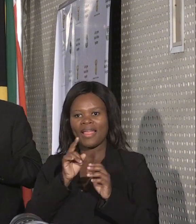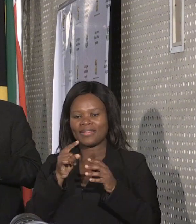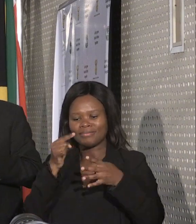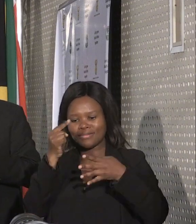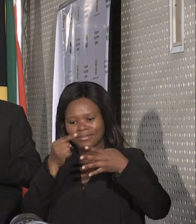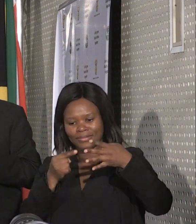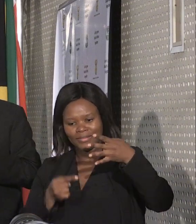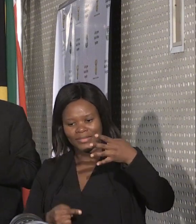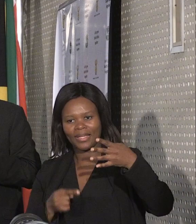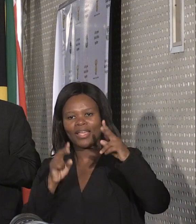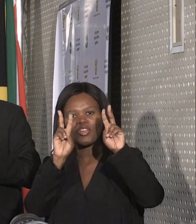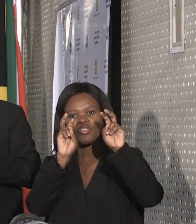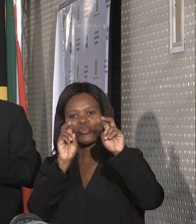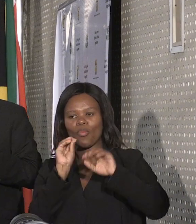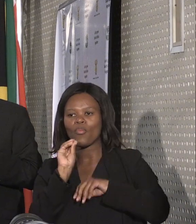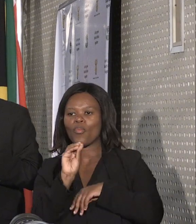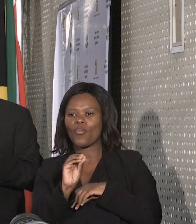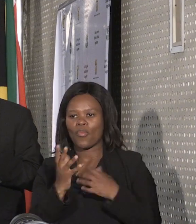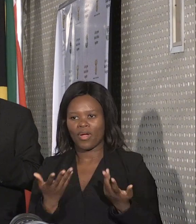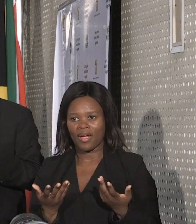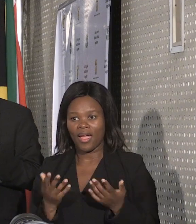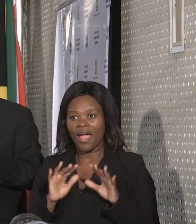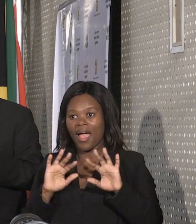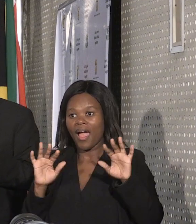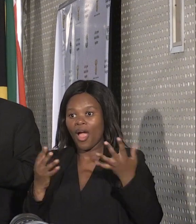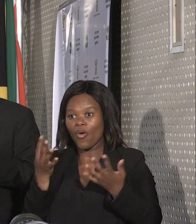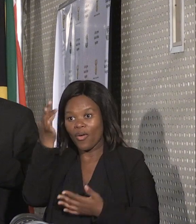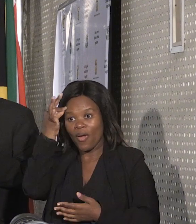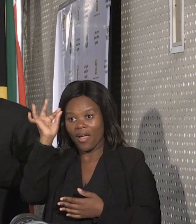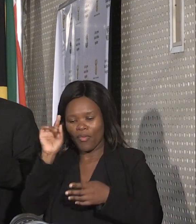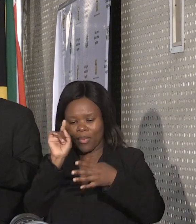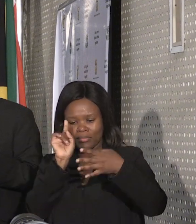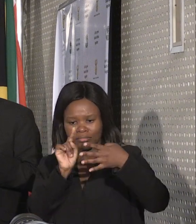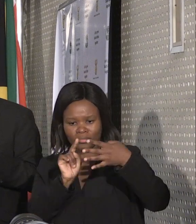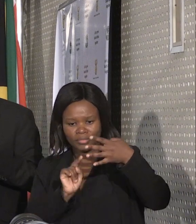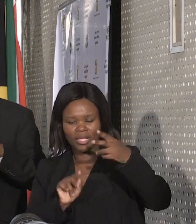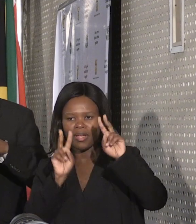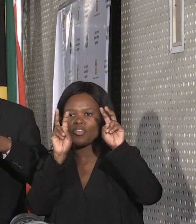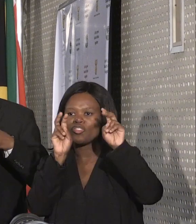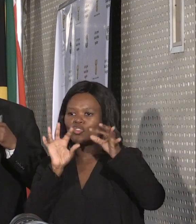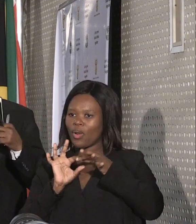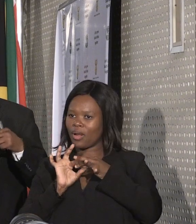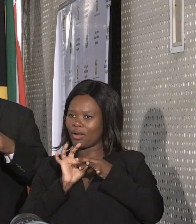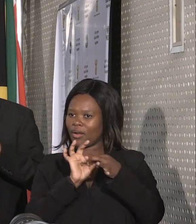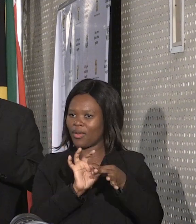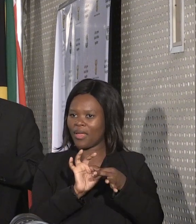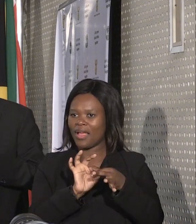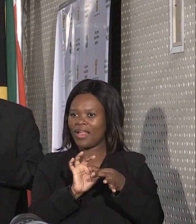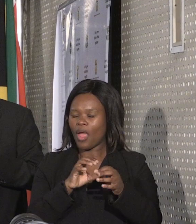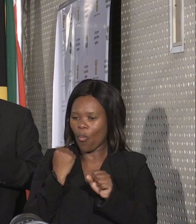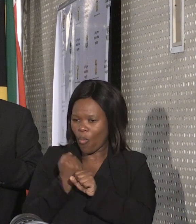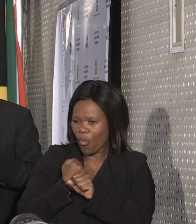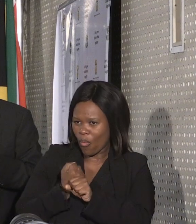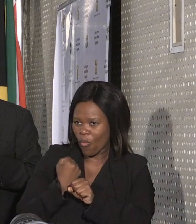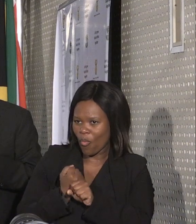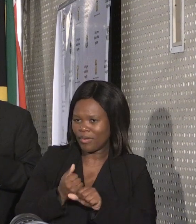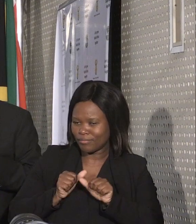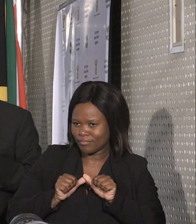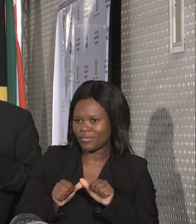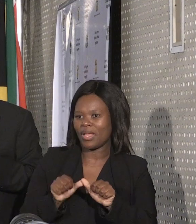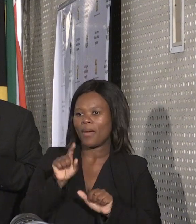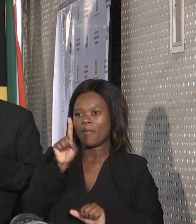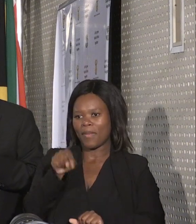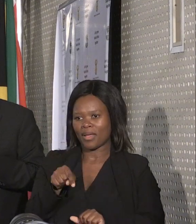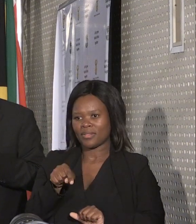governance issues that are there. How those governance issues are related to this, a lot of work needs to be done to